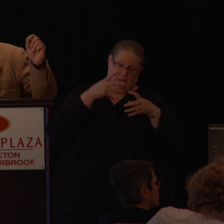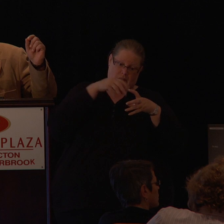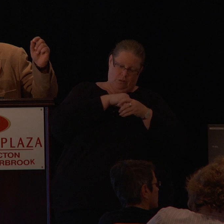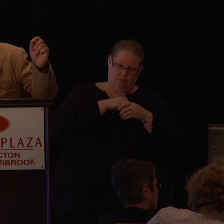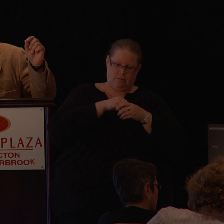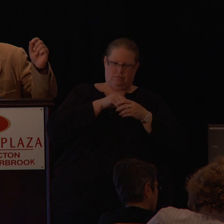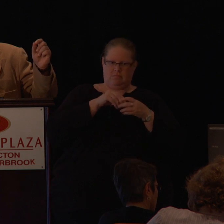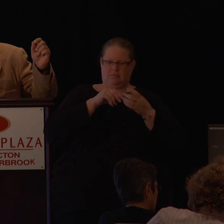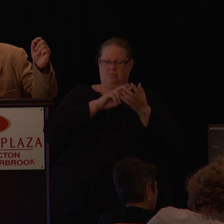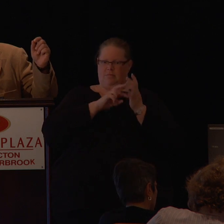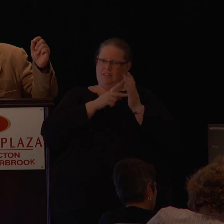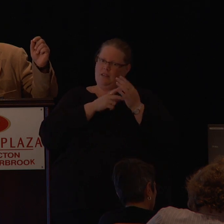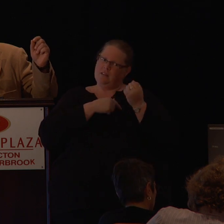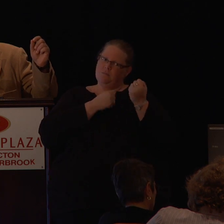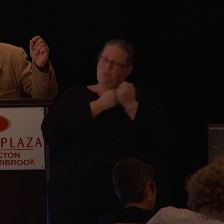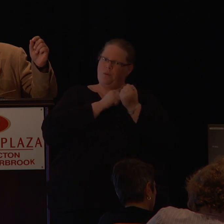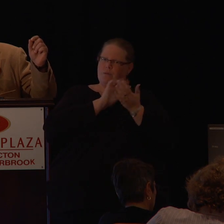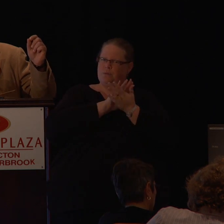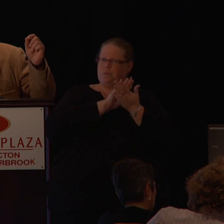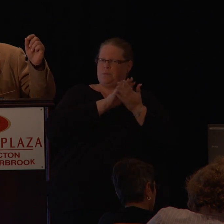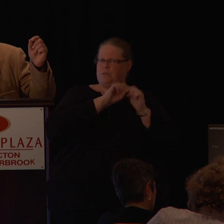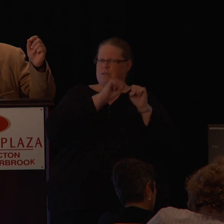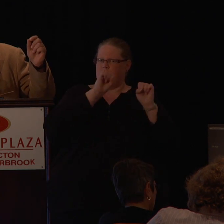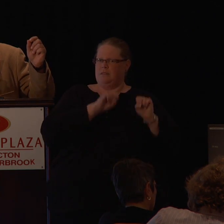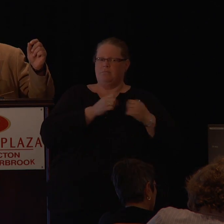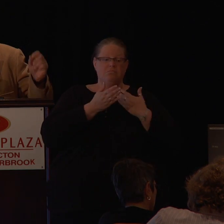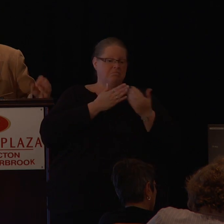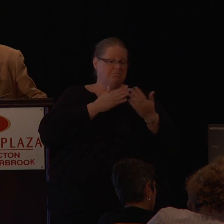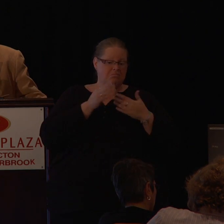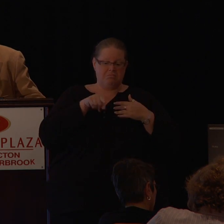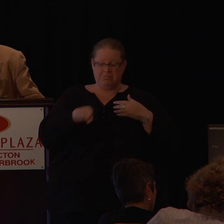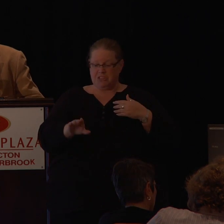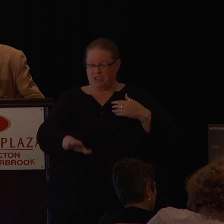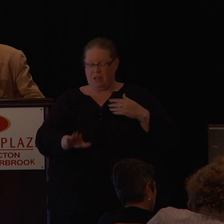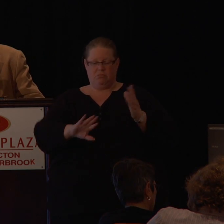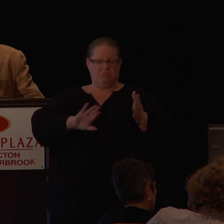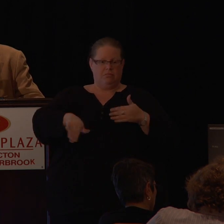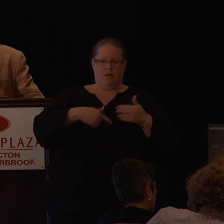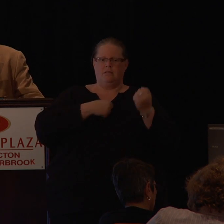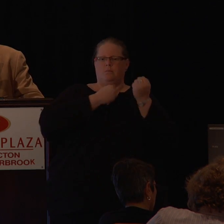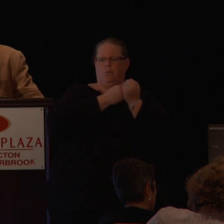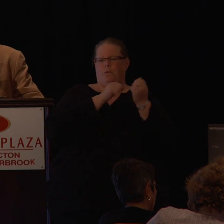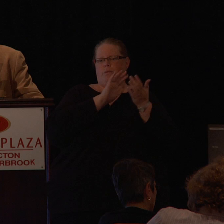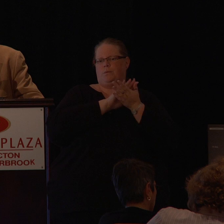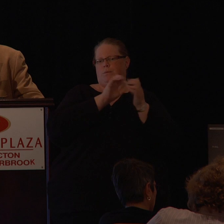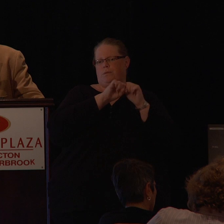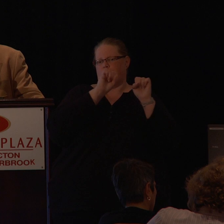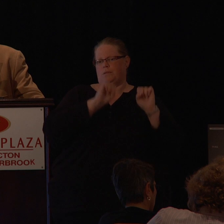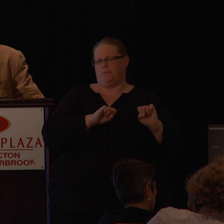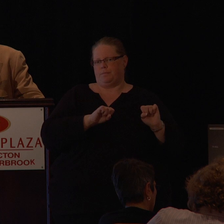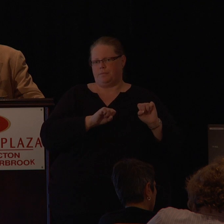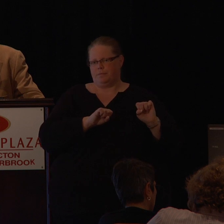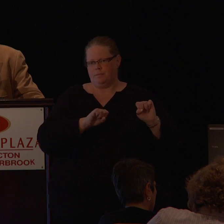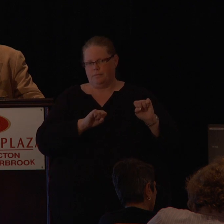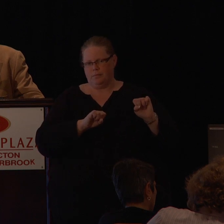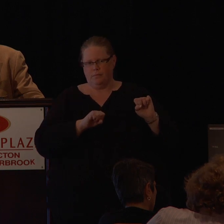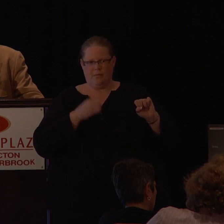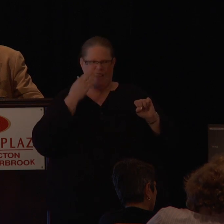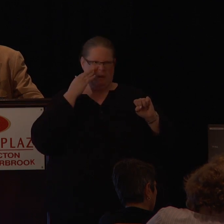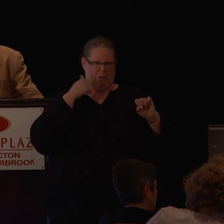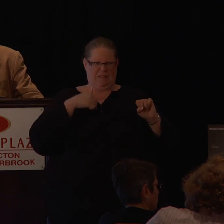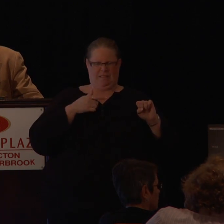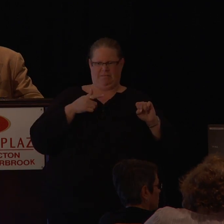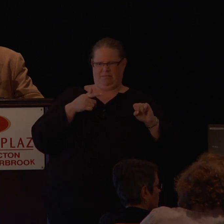evidence as to whether or not that is the case. And I know I sound like I'm hitting a bit